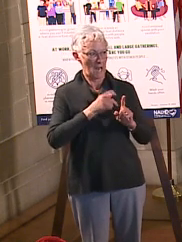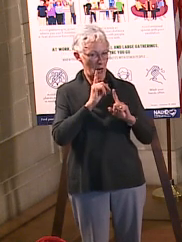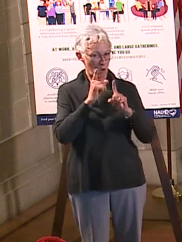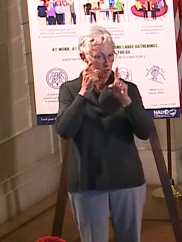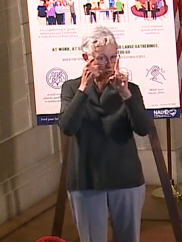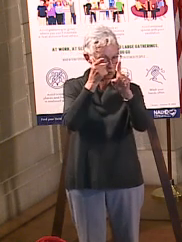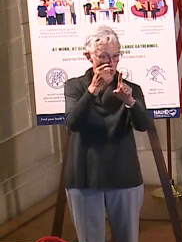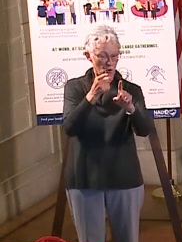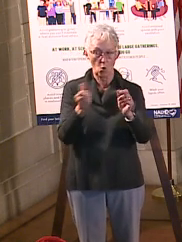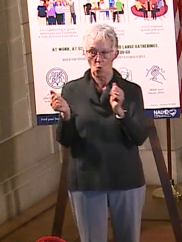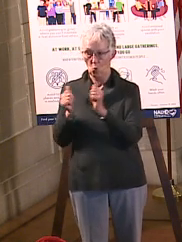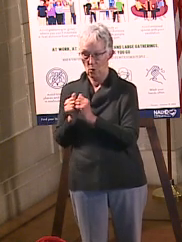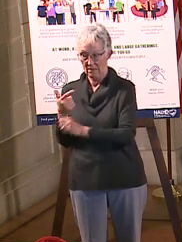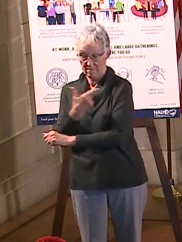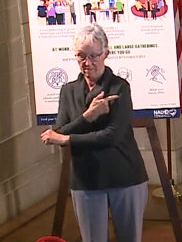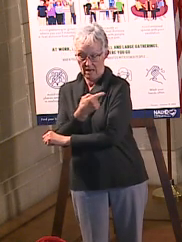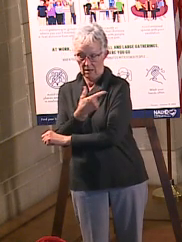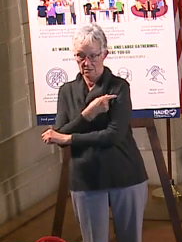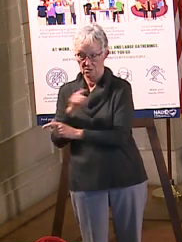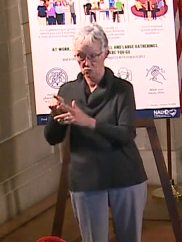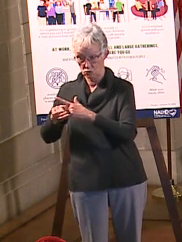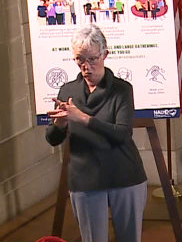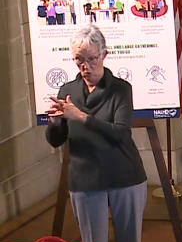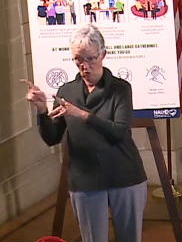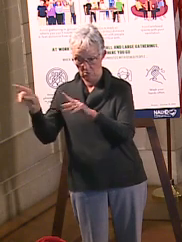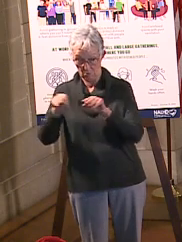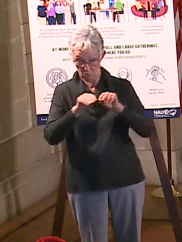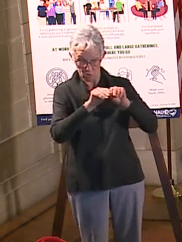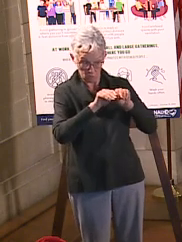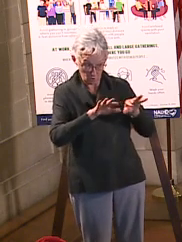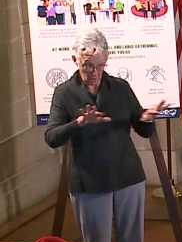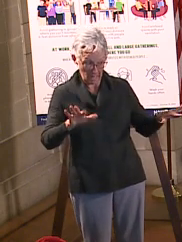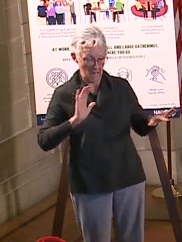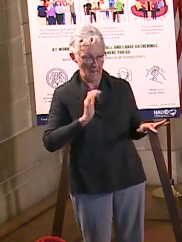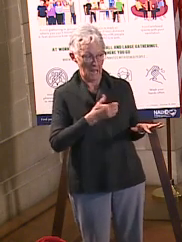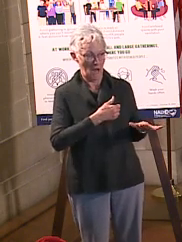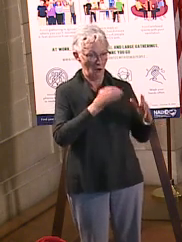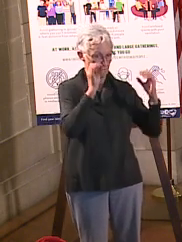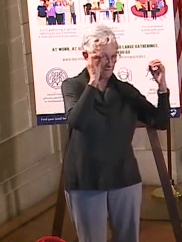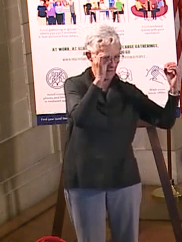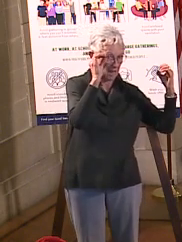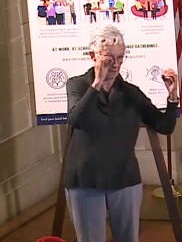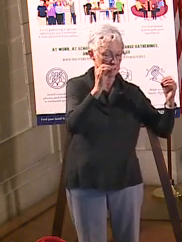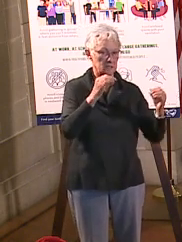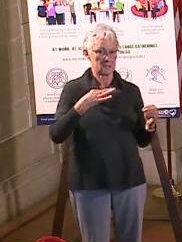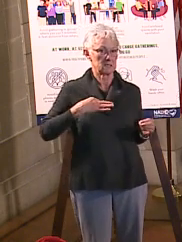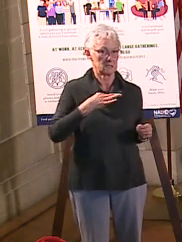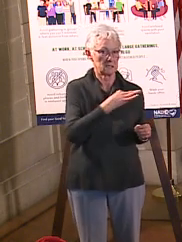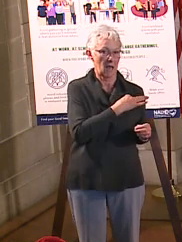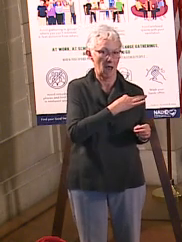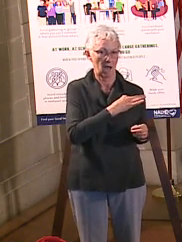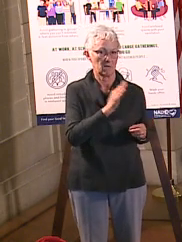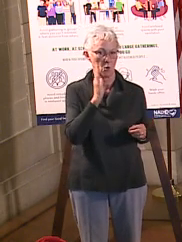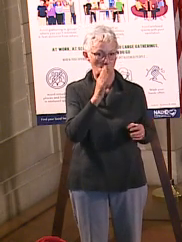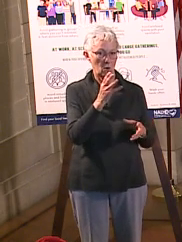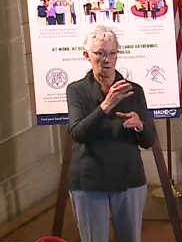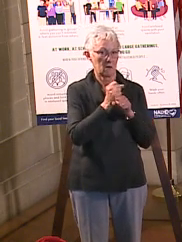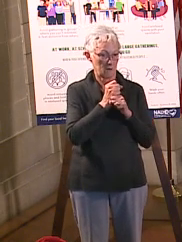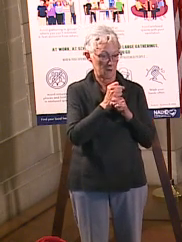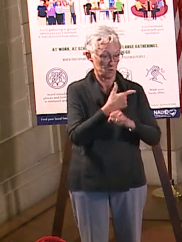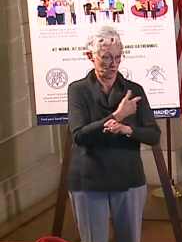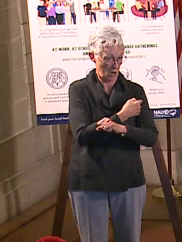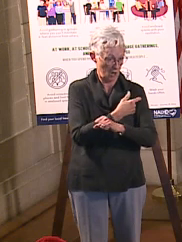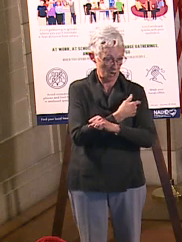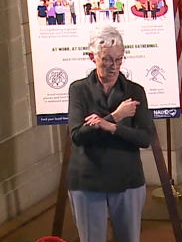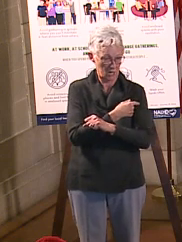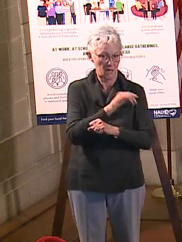bringing the vaccine, at some point our faculty and staff are likely to be in that next wave of those that will have that opportunity. As we start to